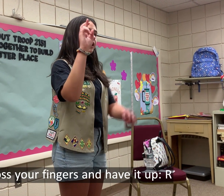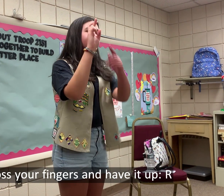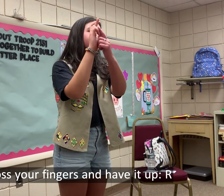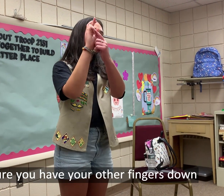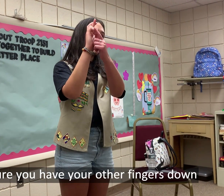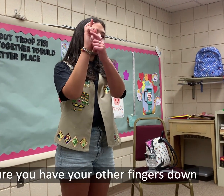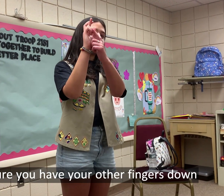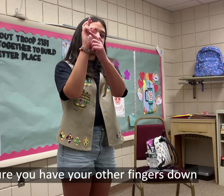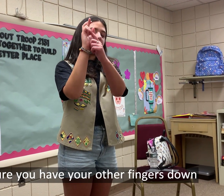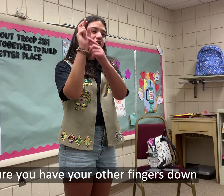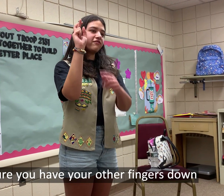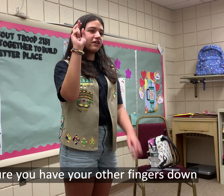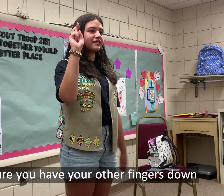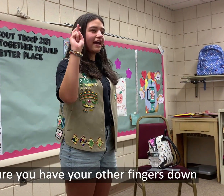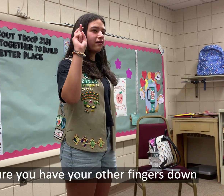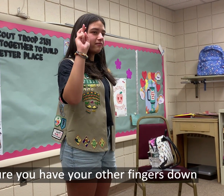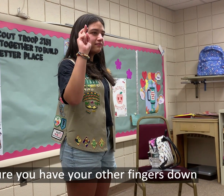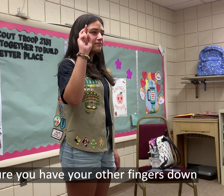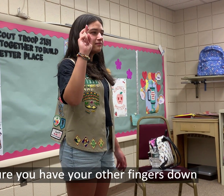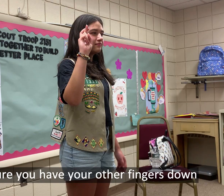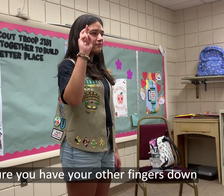make sure you have your other fingers down.